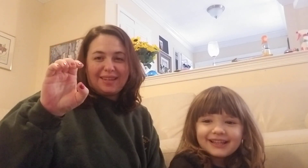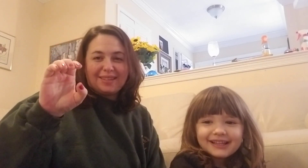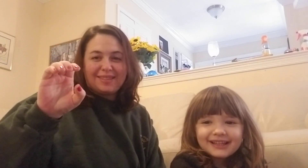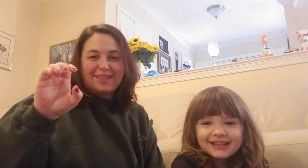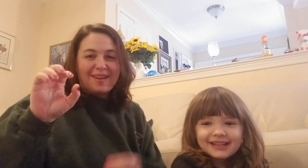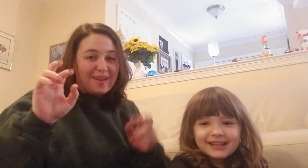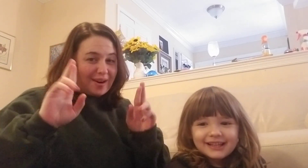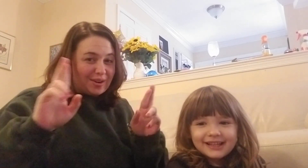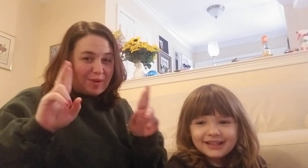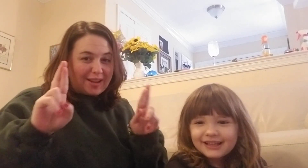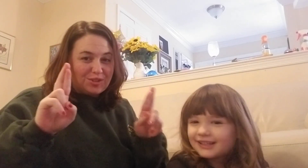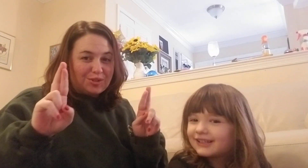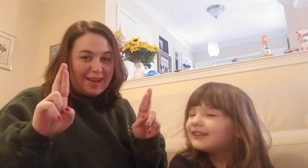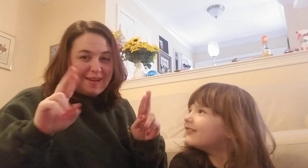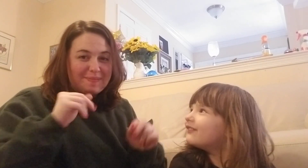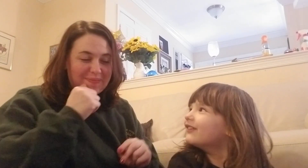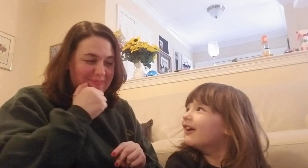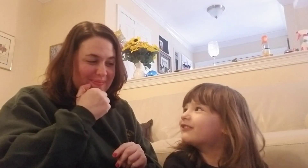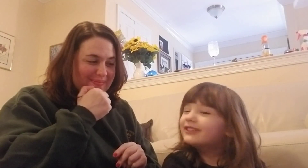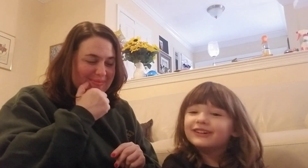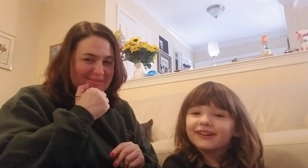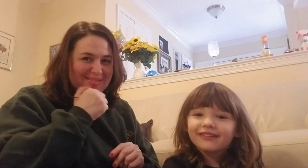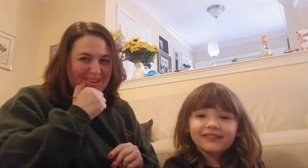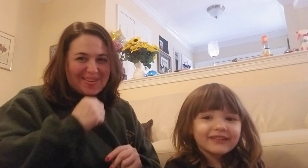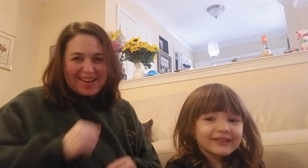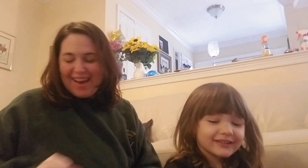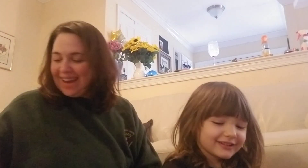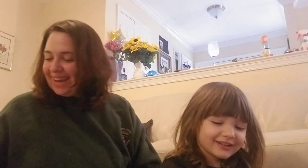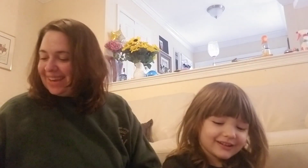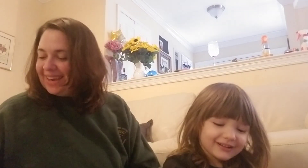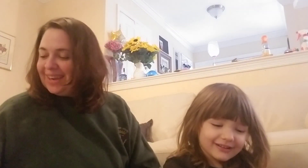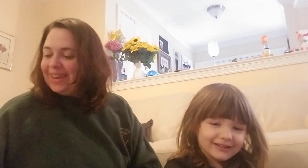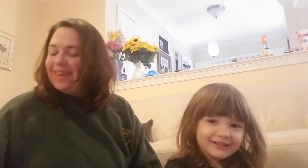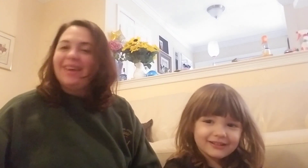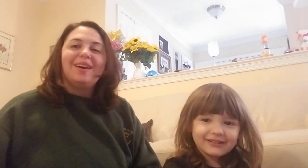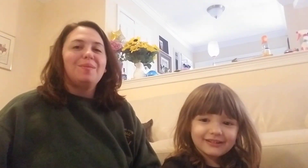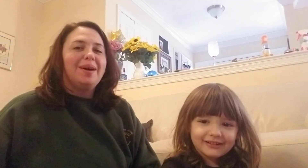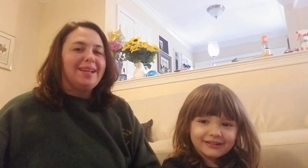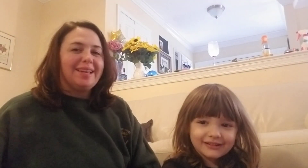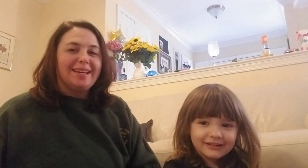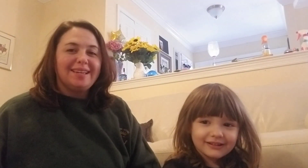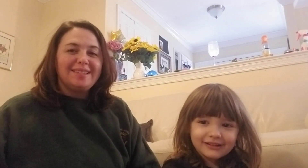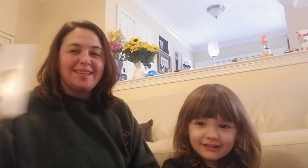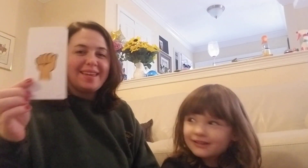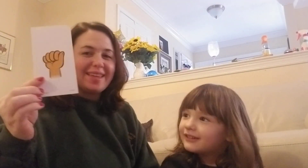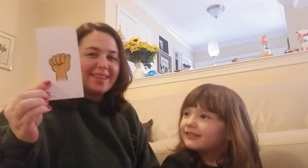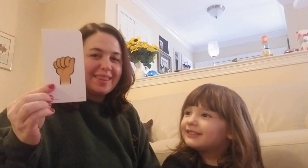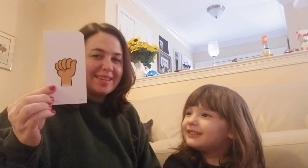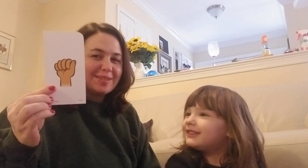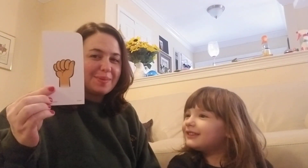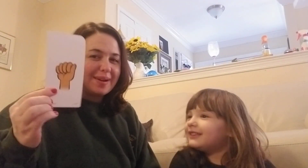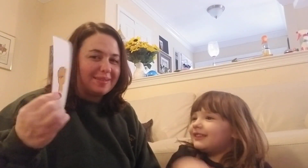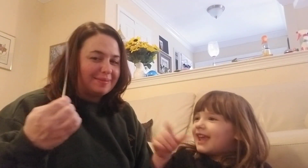C's. Are you ready, Julia? Of course. Okay. What is this one? A.